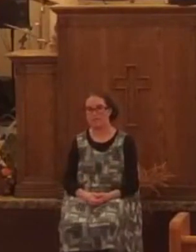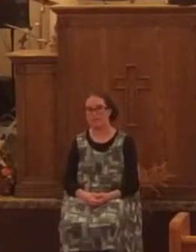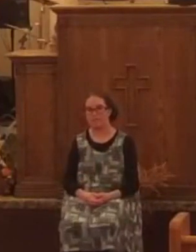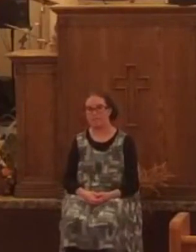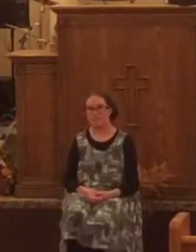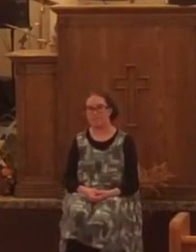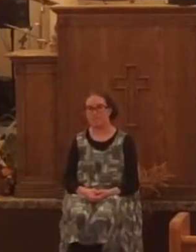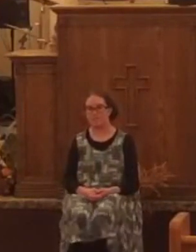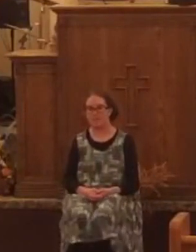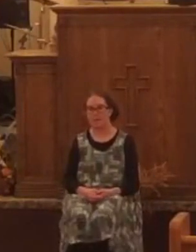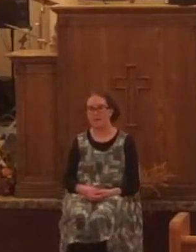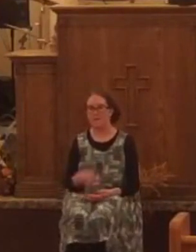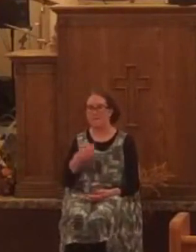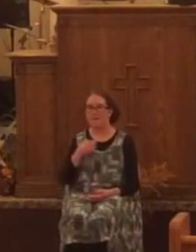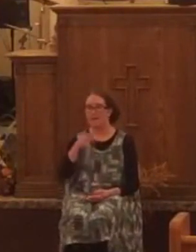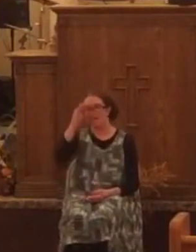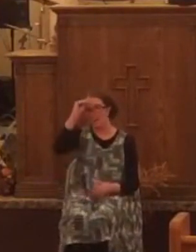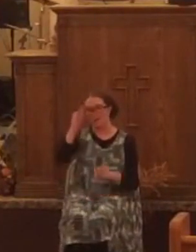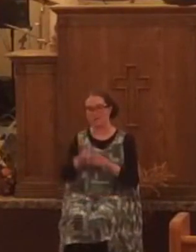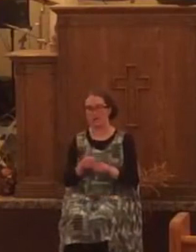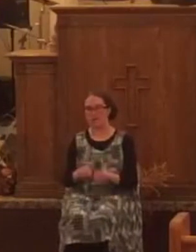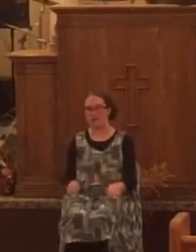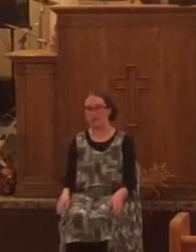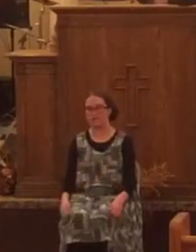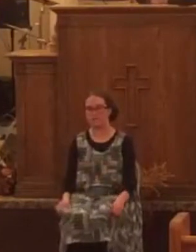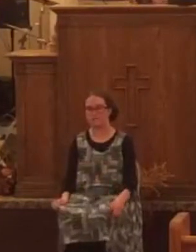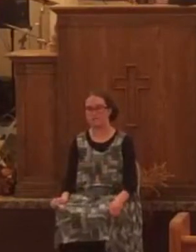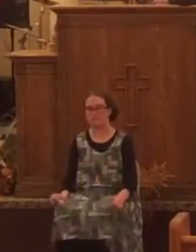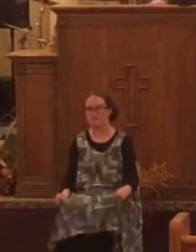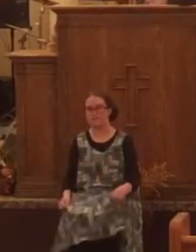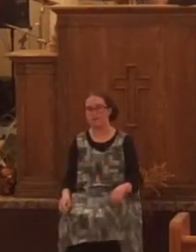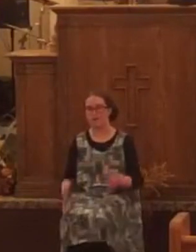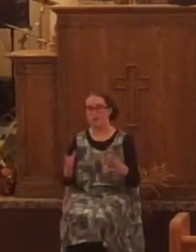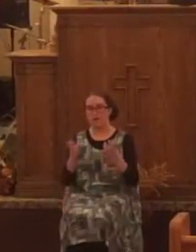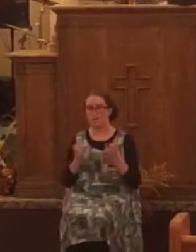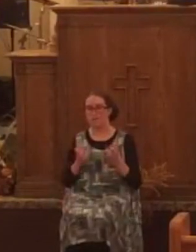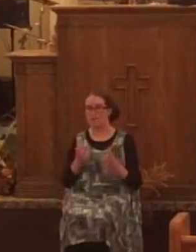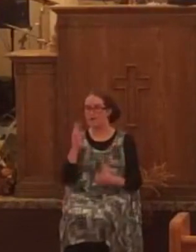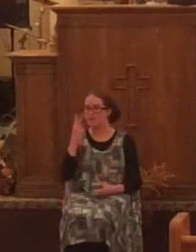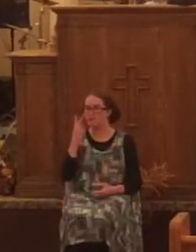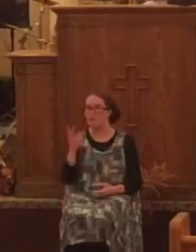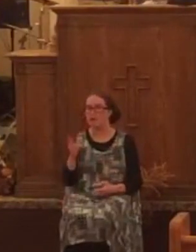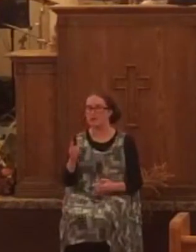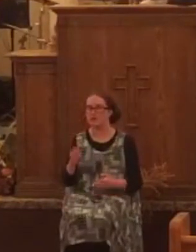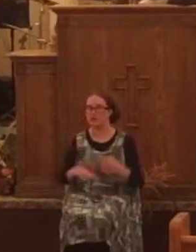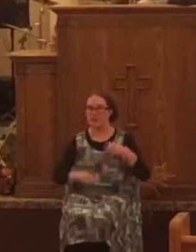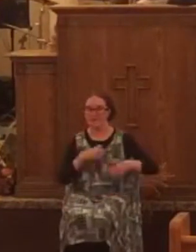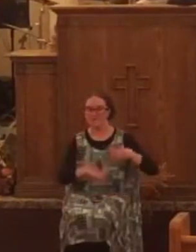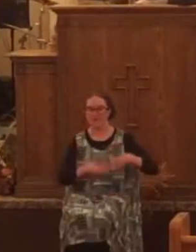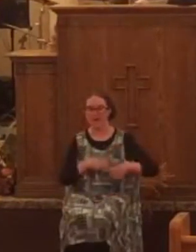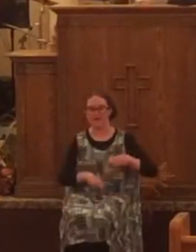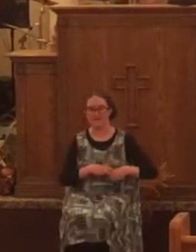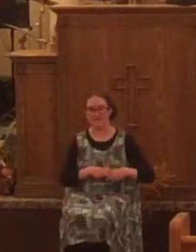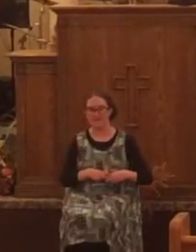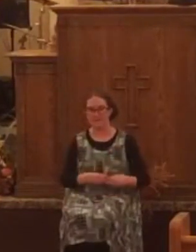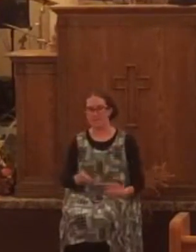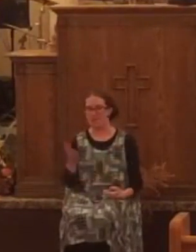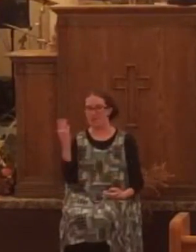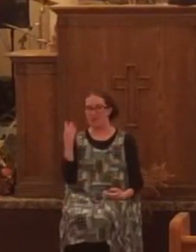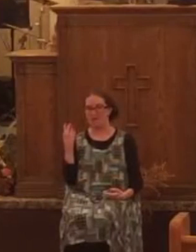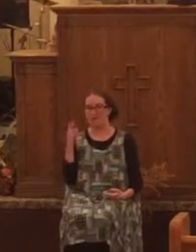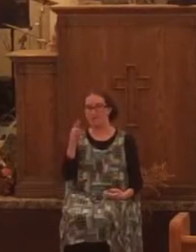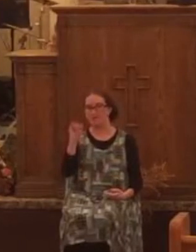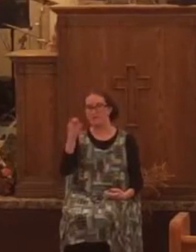And my brother, we wanted to watch wrestling. Yep. Back then it was